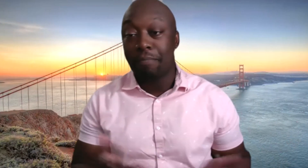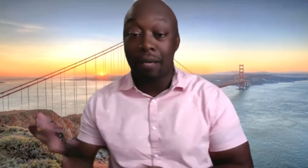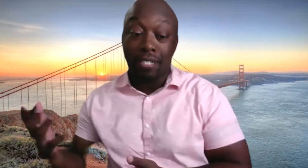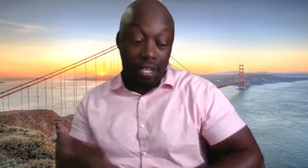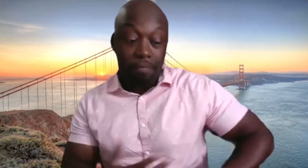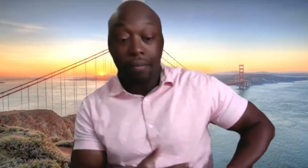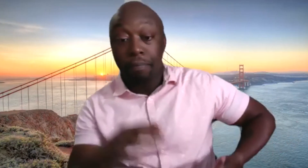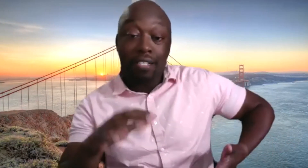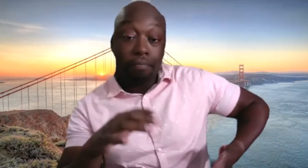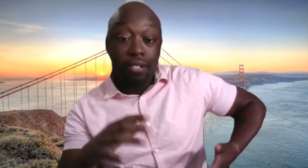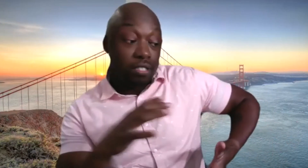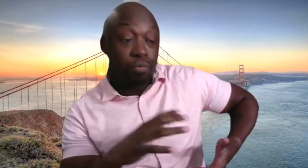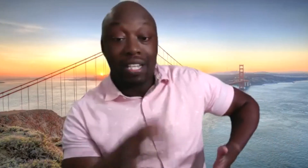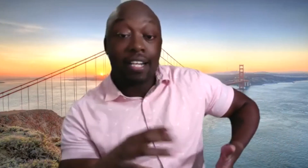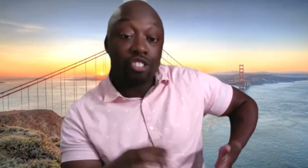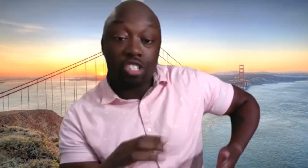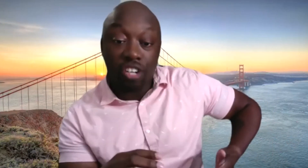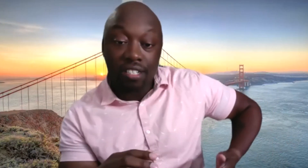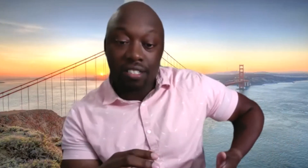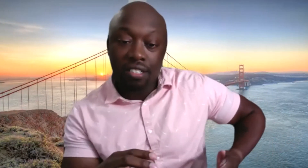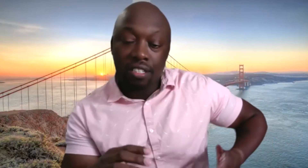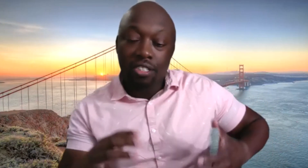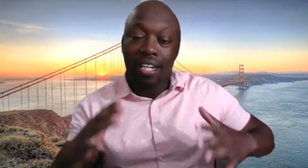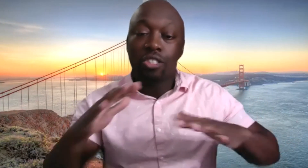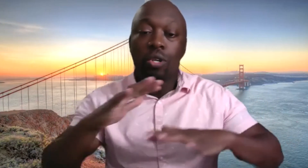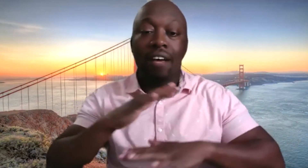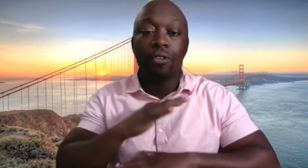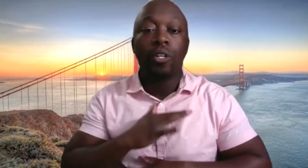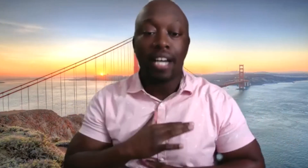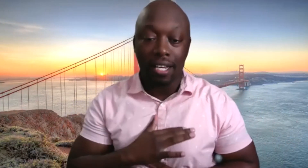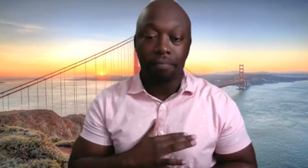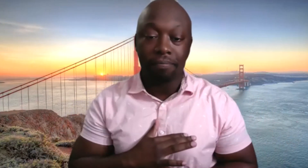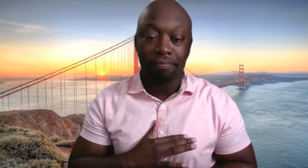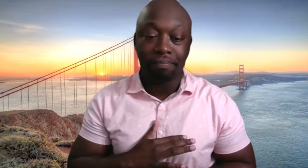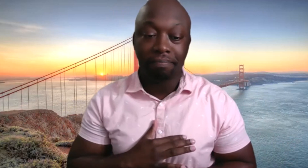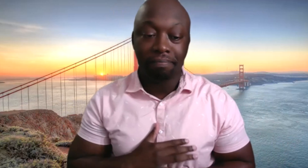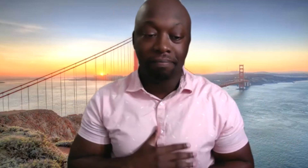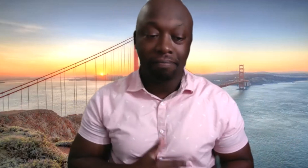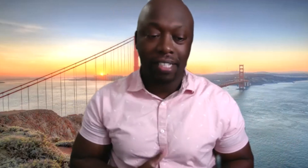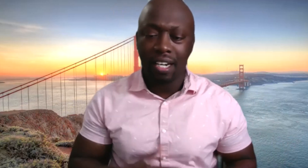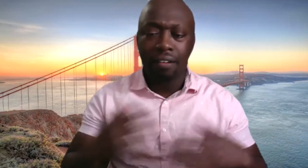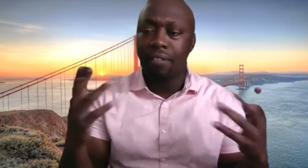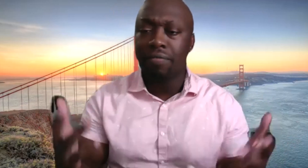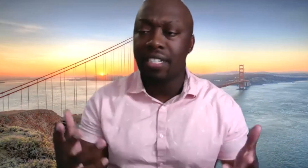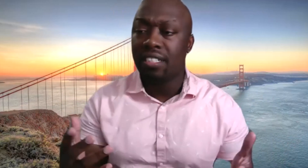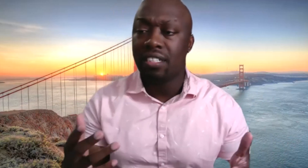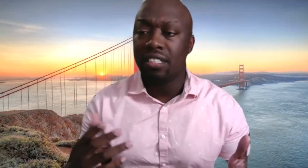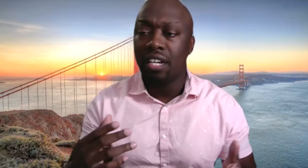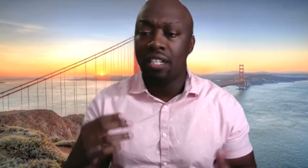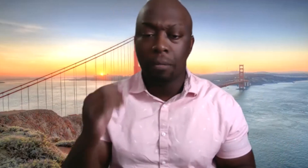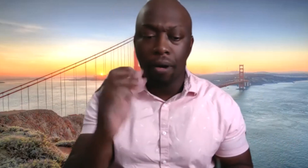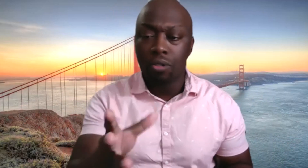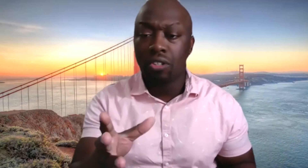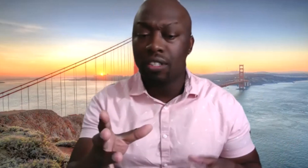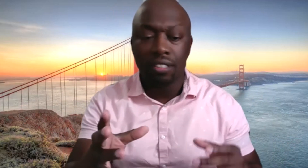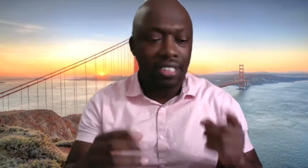versus the baby's up. Let me pay some bills with extra stress. So at least you have your time. And feel free